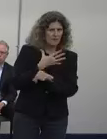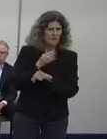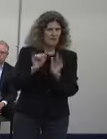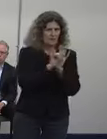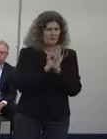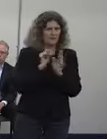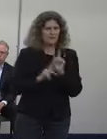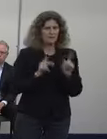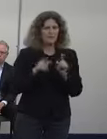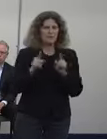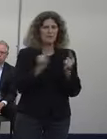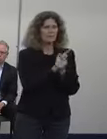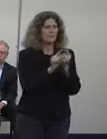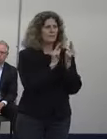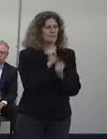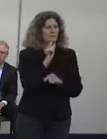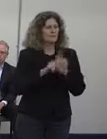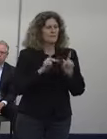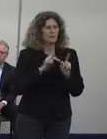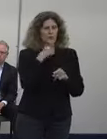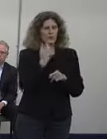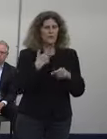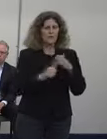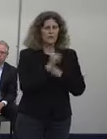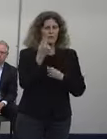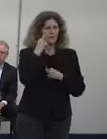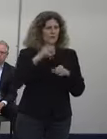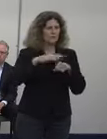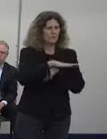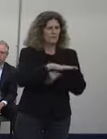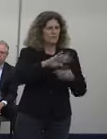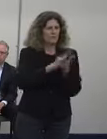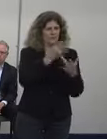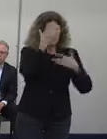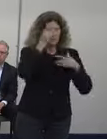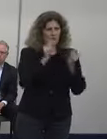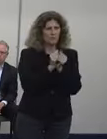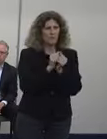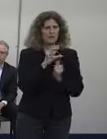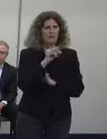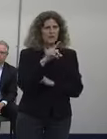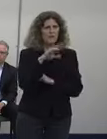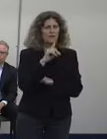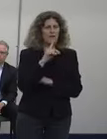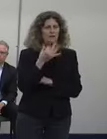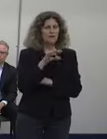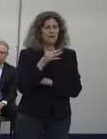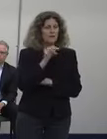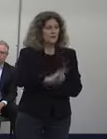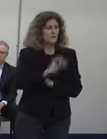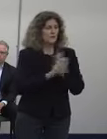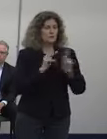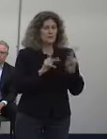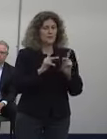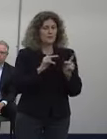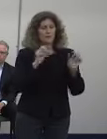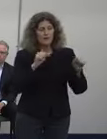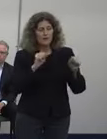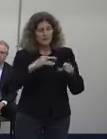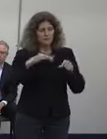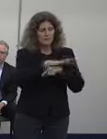who are at risk of becoming sick with COVID-19. These close contacts will be notified as soon as